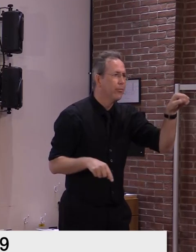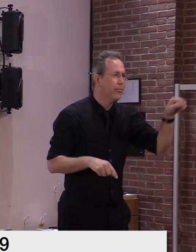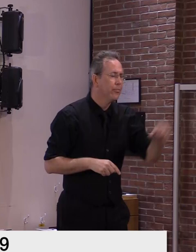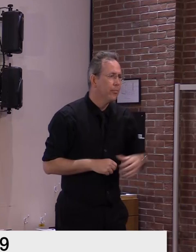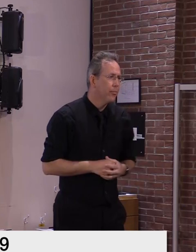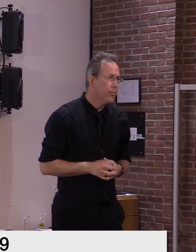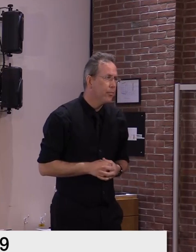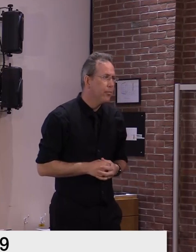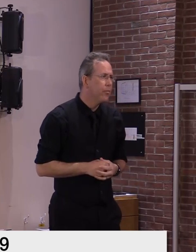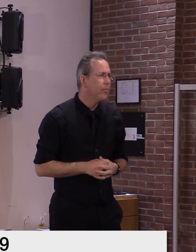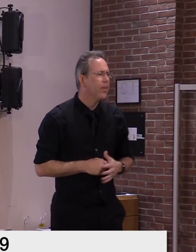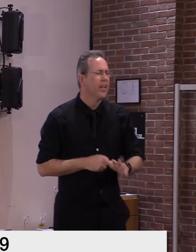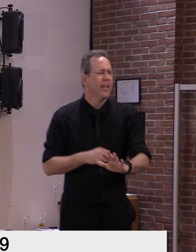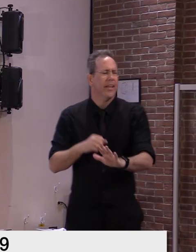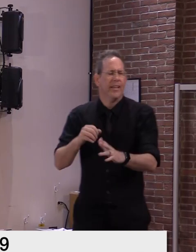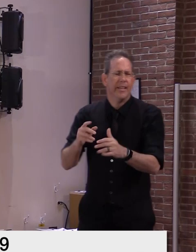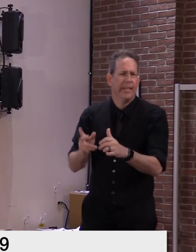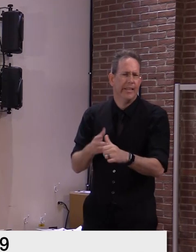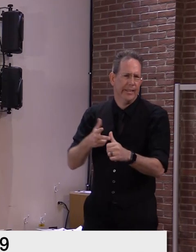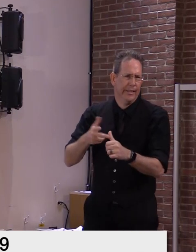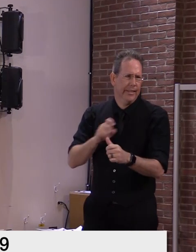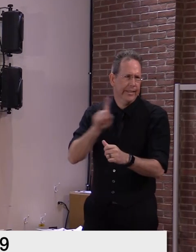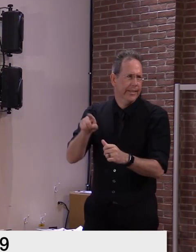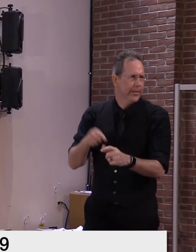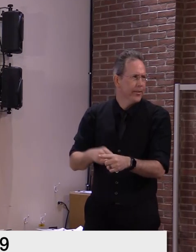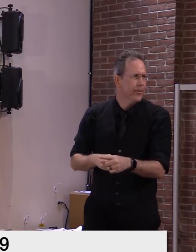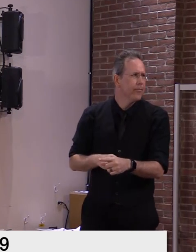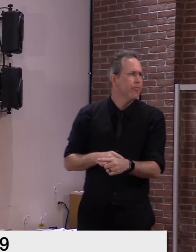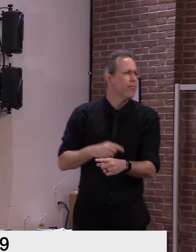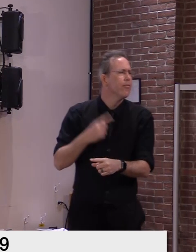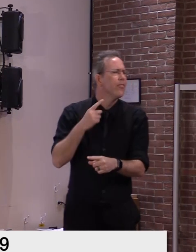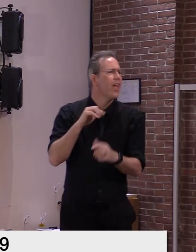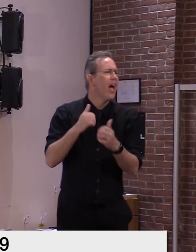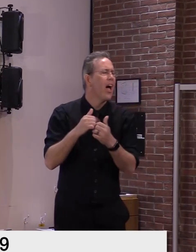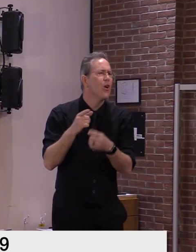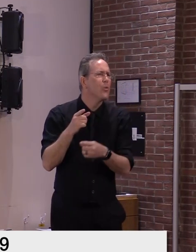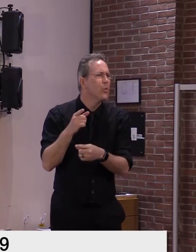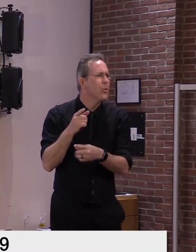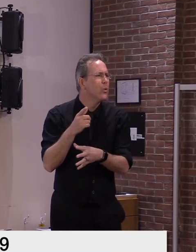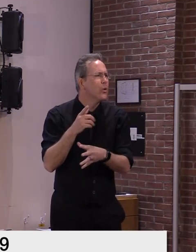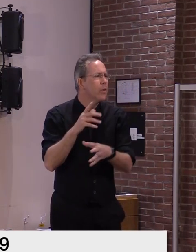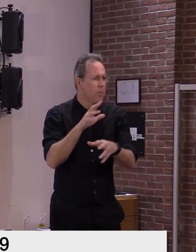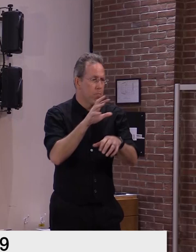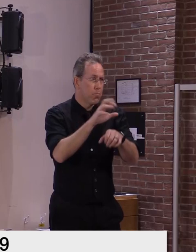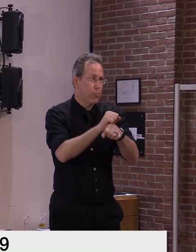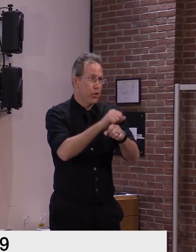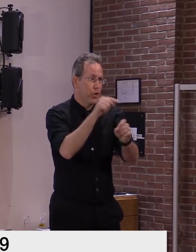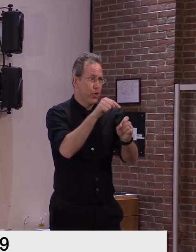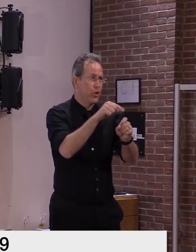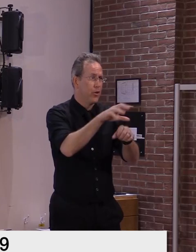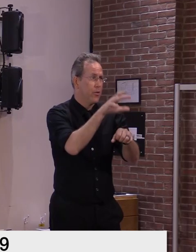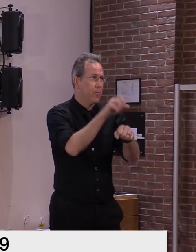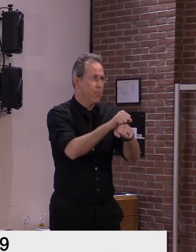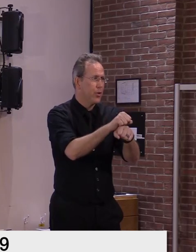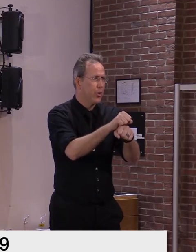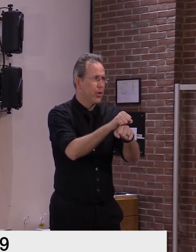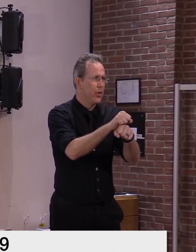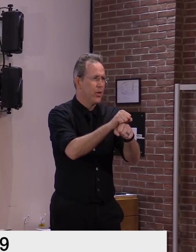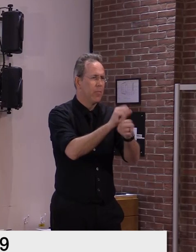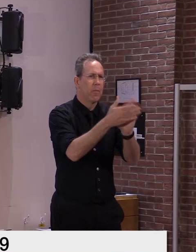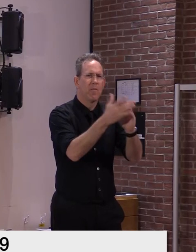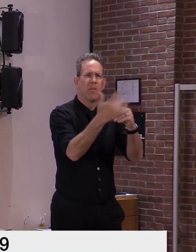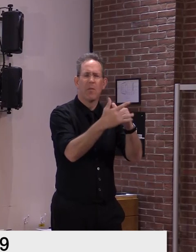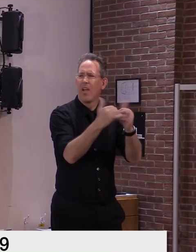or do they reliably get added in as the week goes along? We put out what we know at that point, all